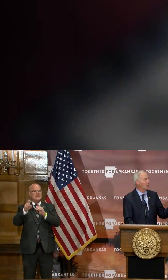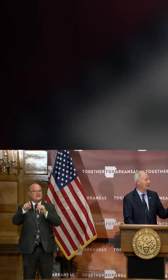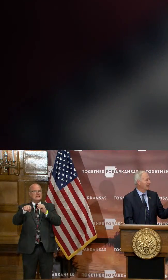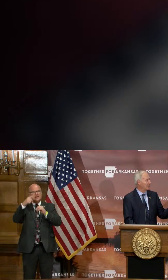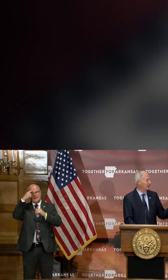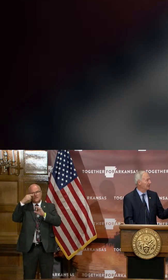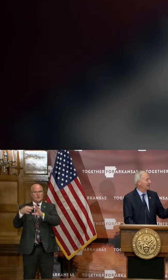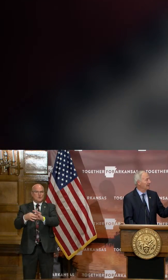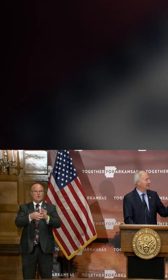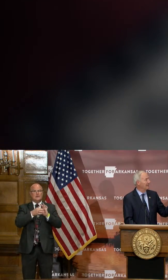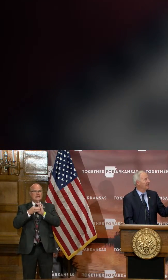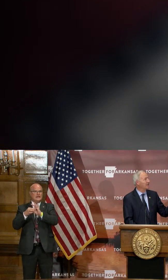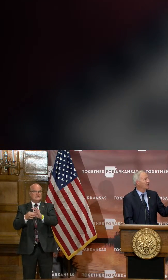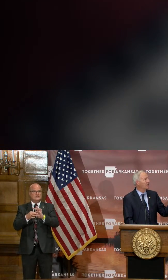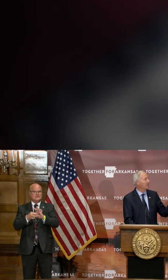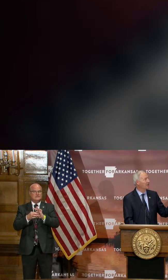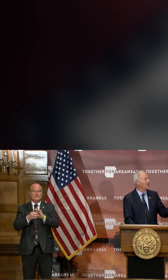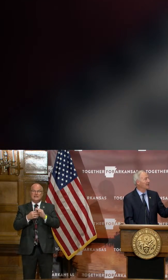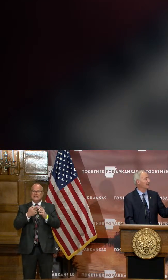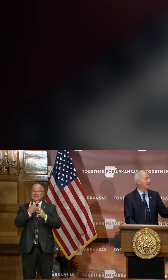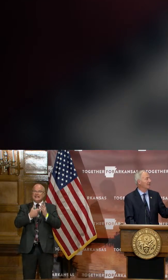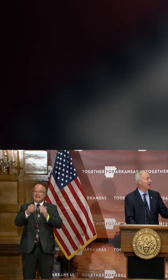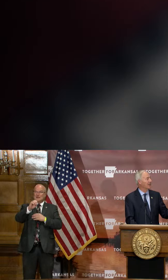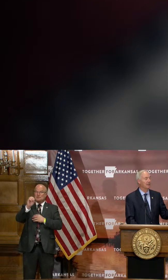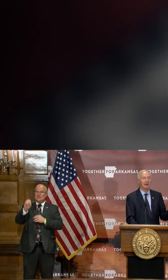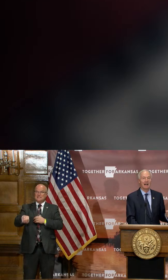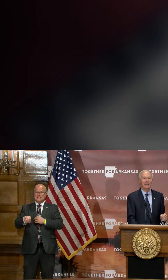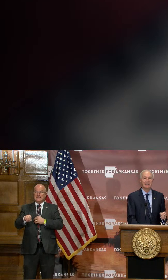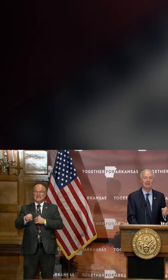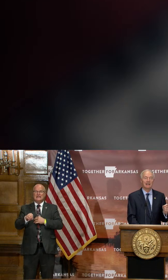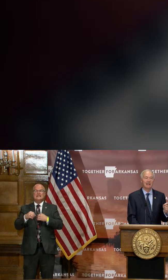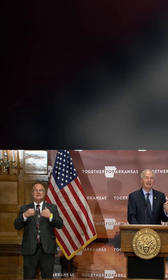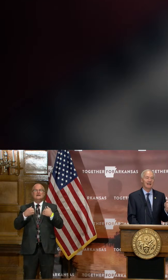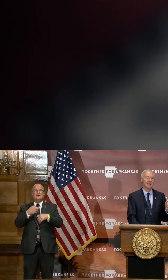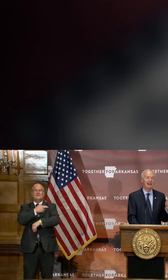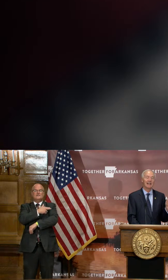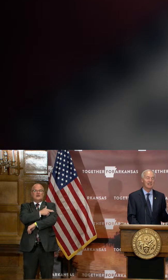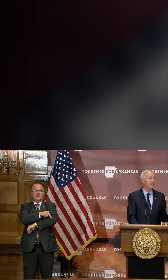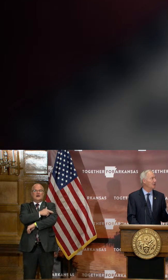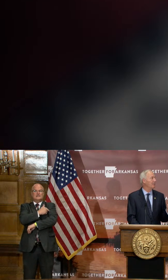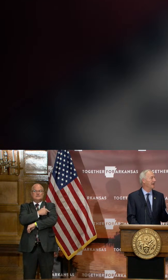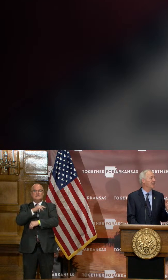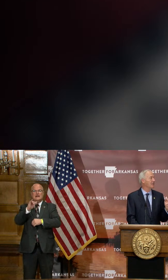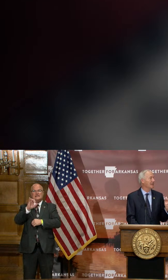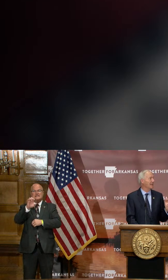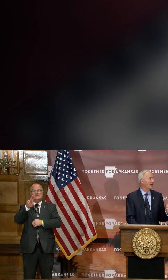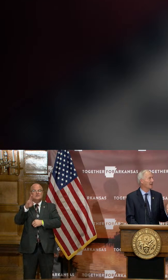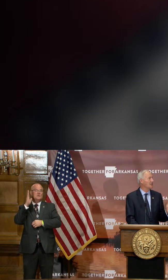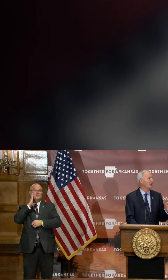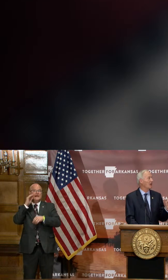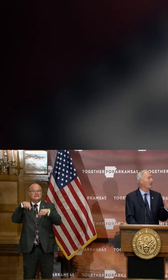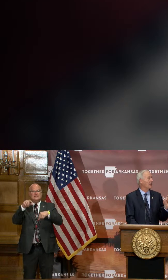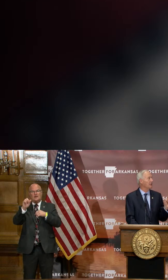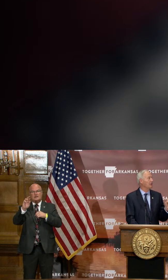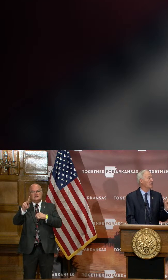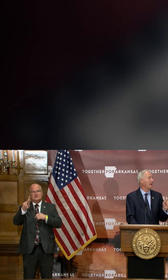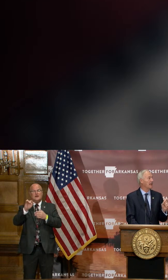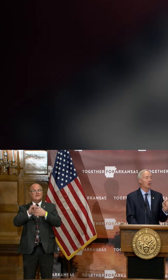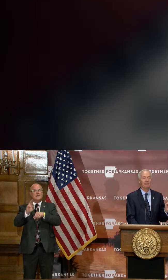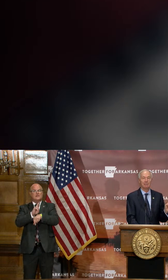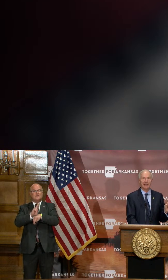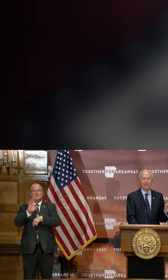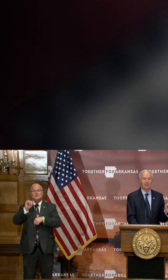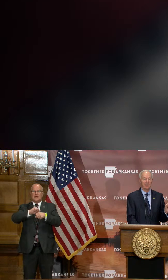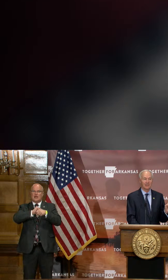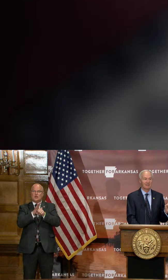for coordination. These are the percent of occupied ICU beds in Arkansas that are used